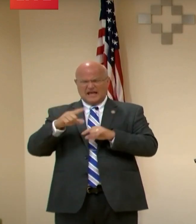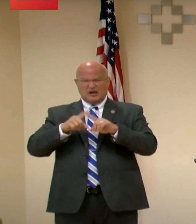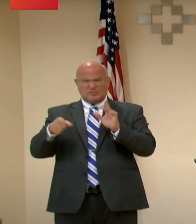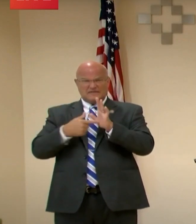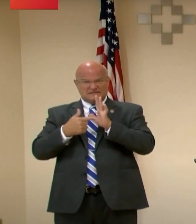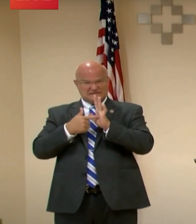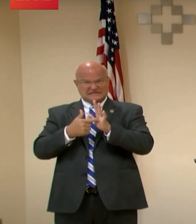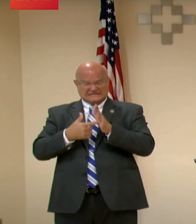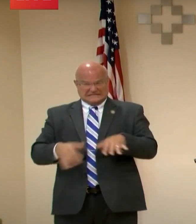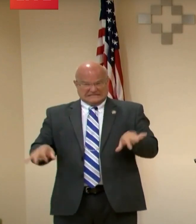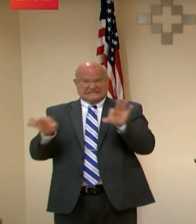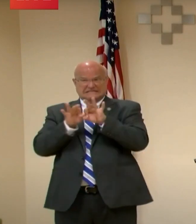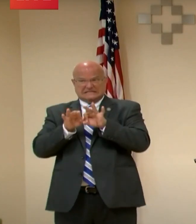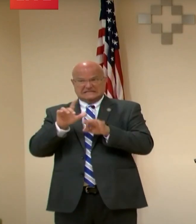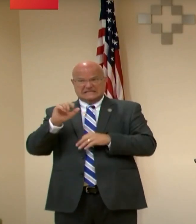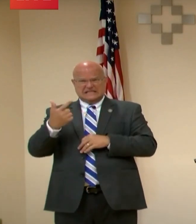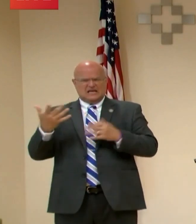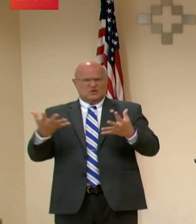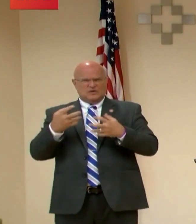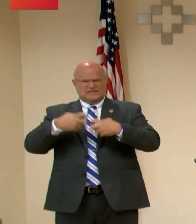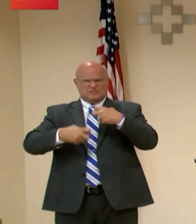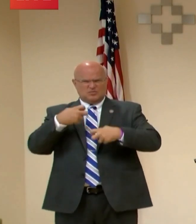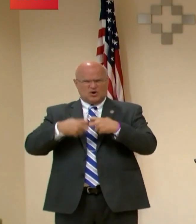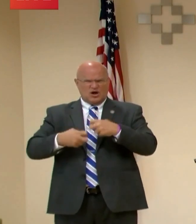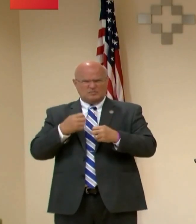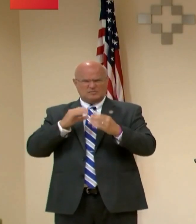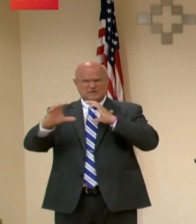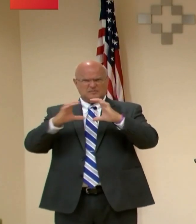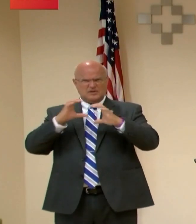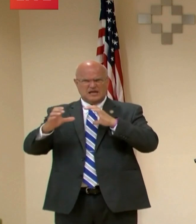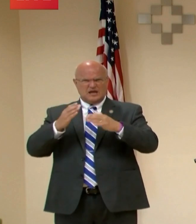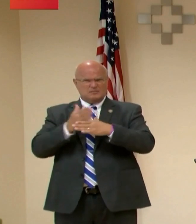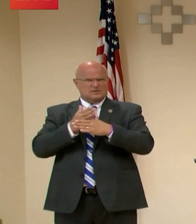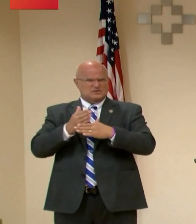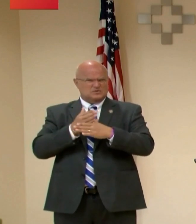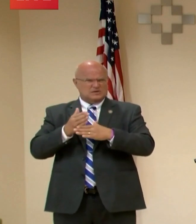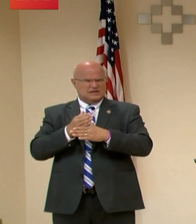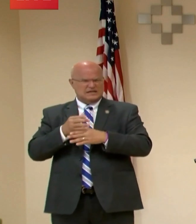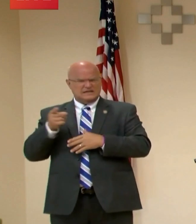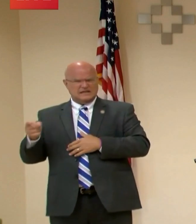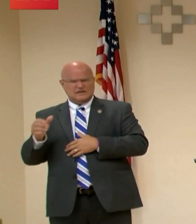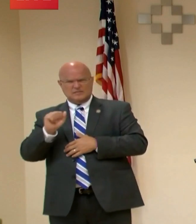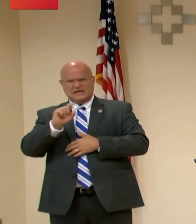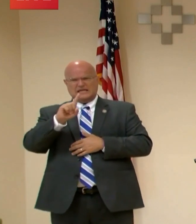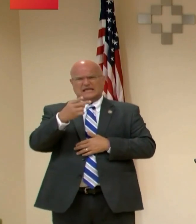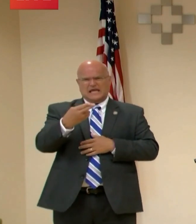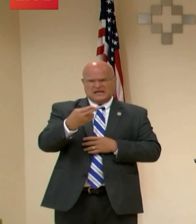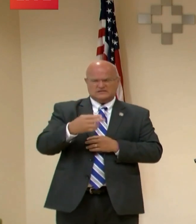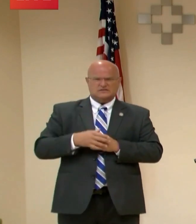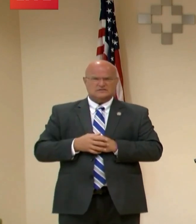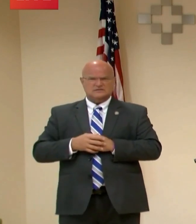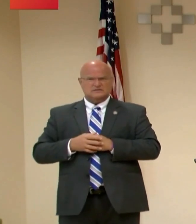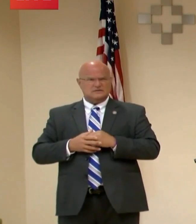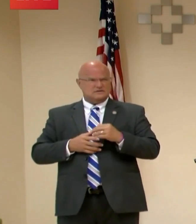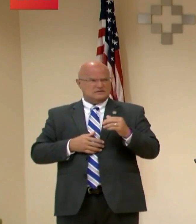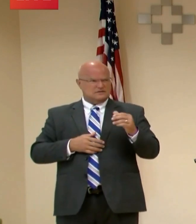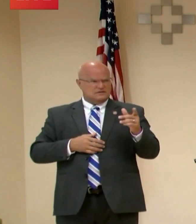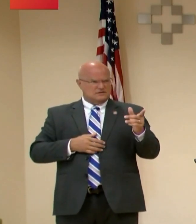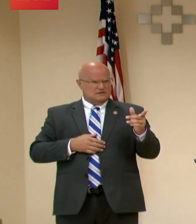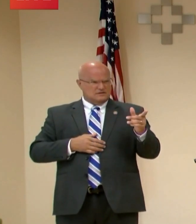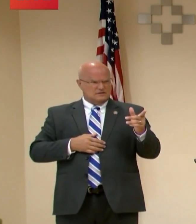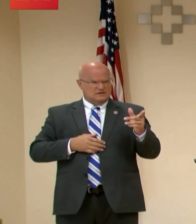this would indicate a pretty significant lag. What seems to be the problem in communication between them and the ADH? are you saying